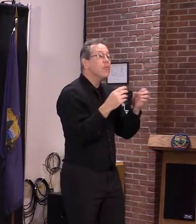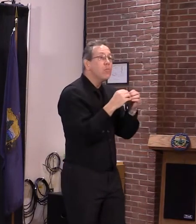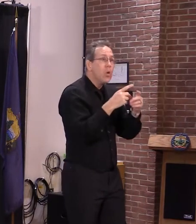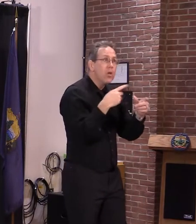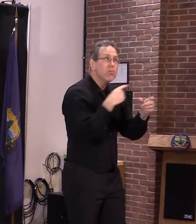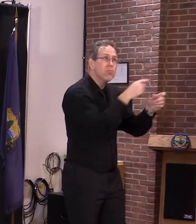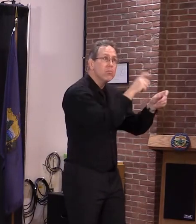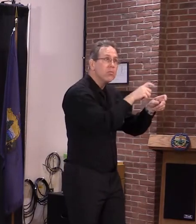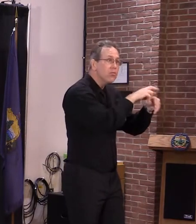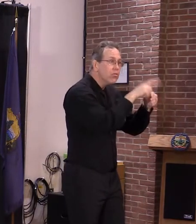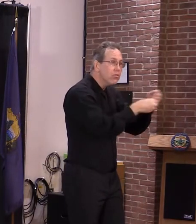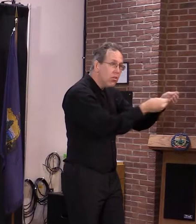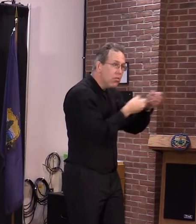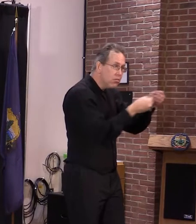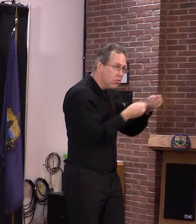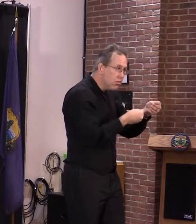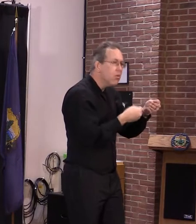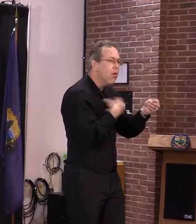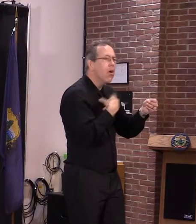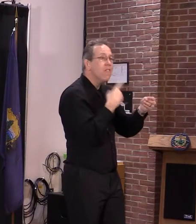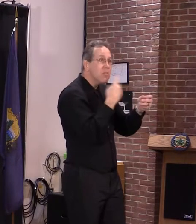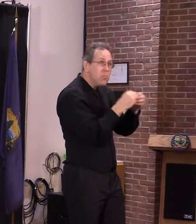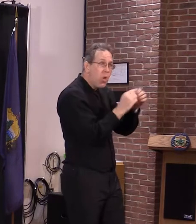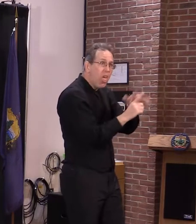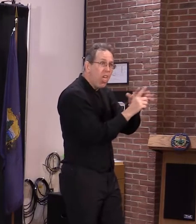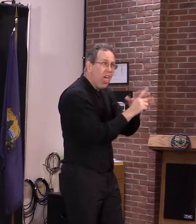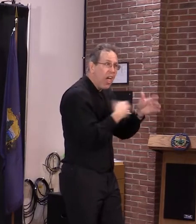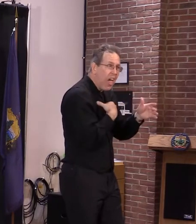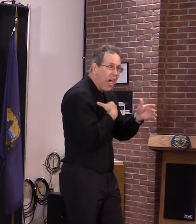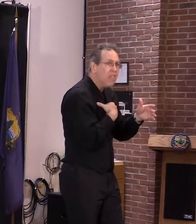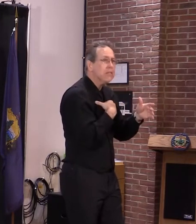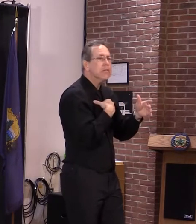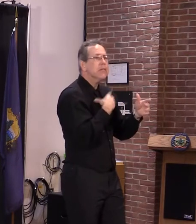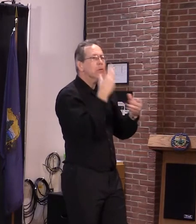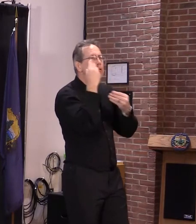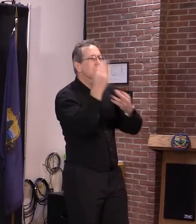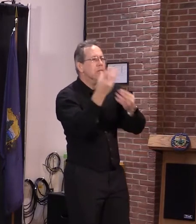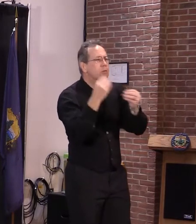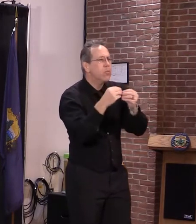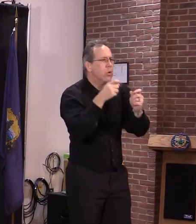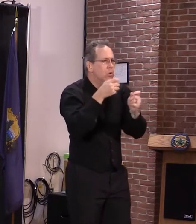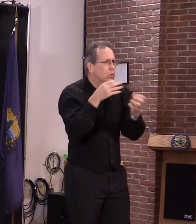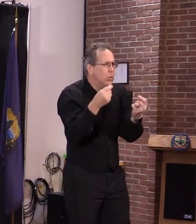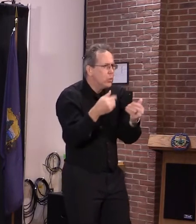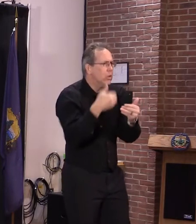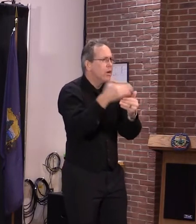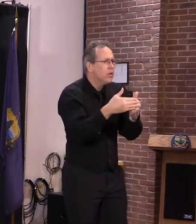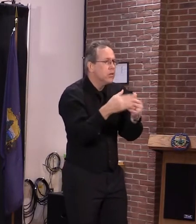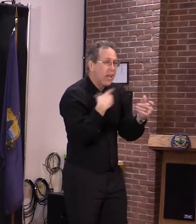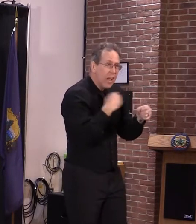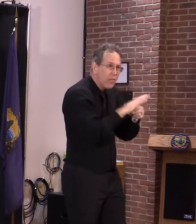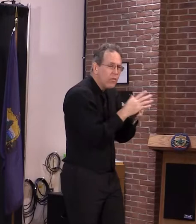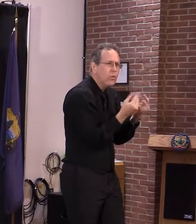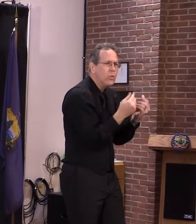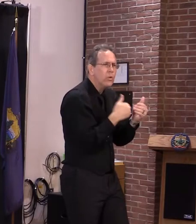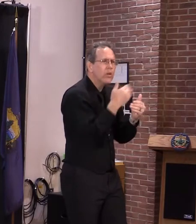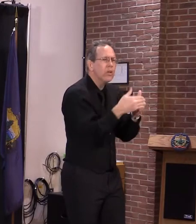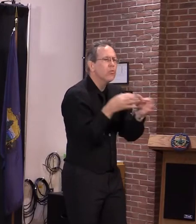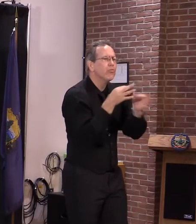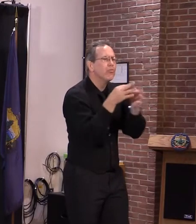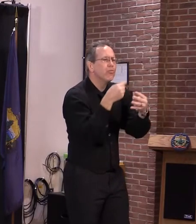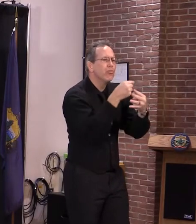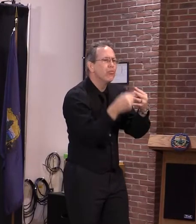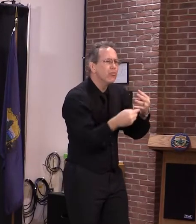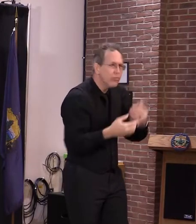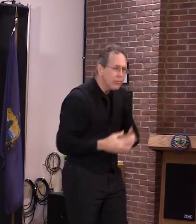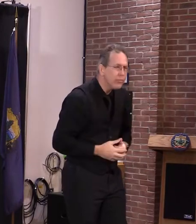guidance so the tests are being handled out in accordance with our recommendations. We are working with school districts to develop additional guidance in the